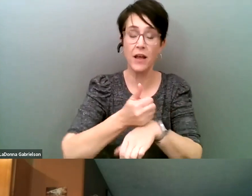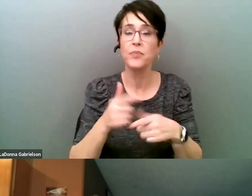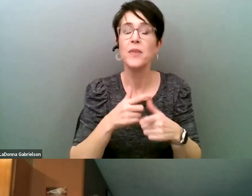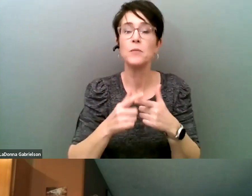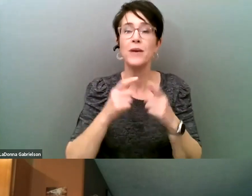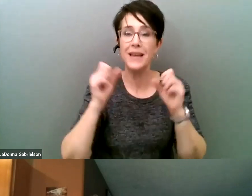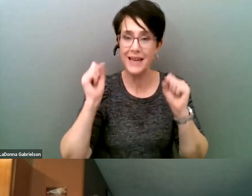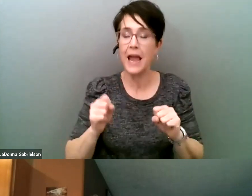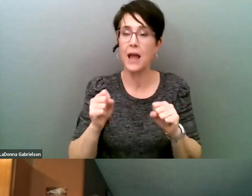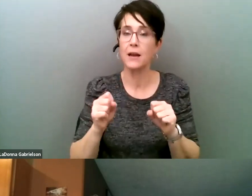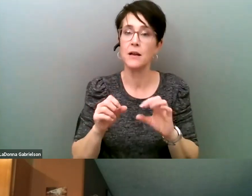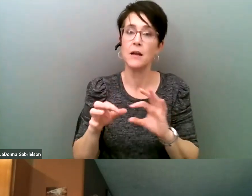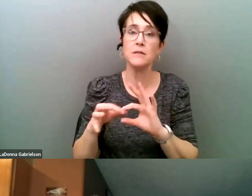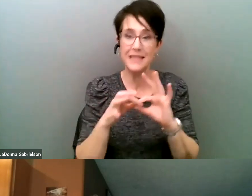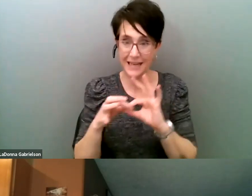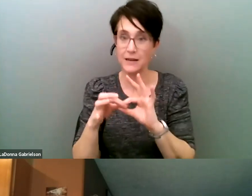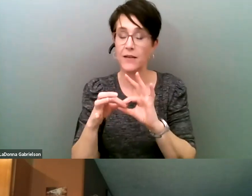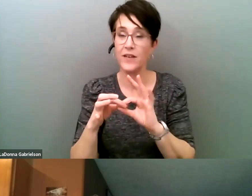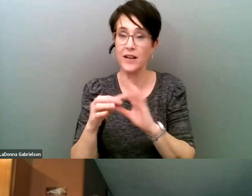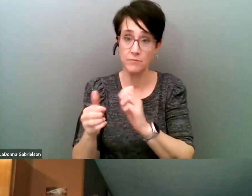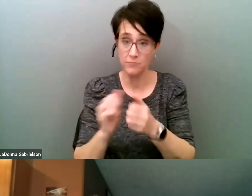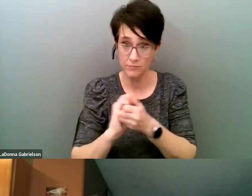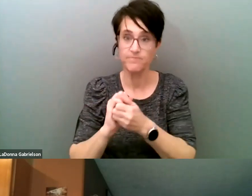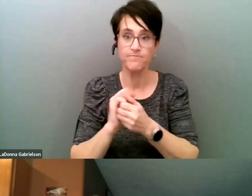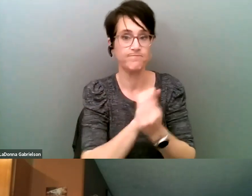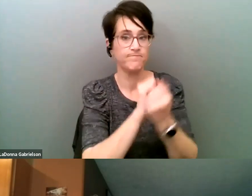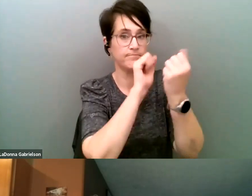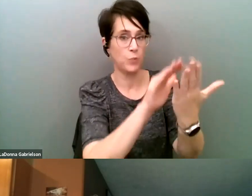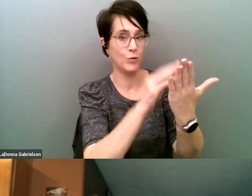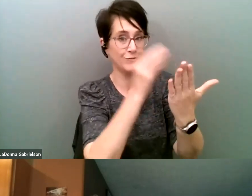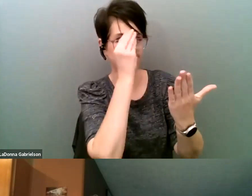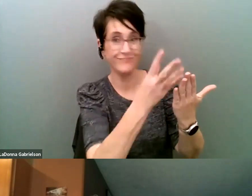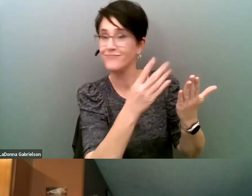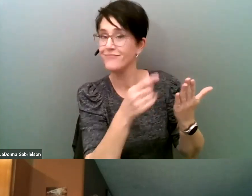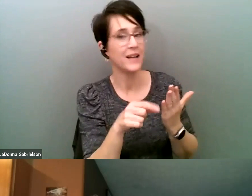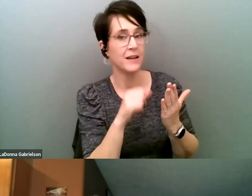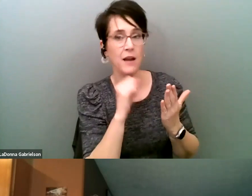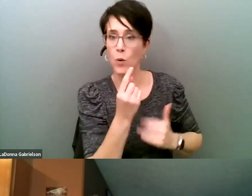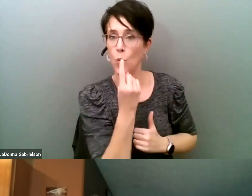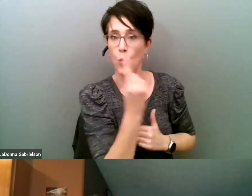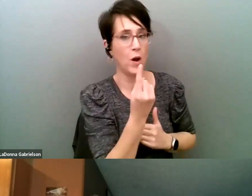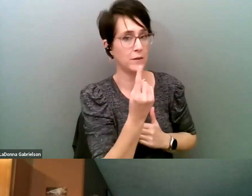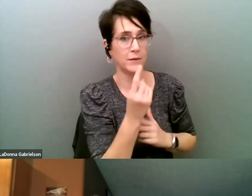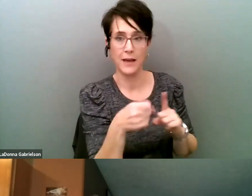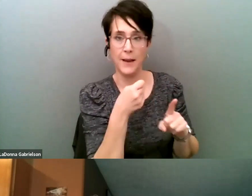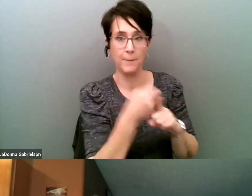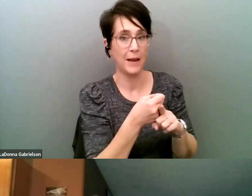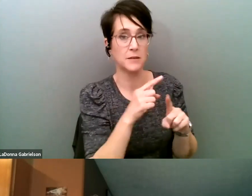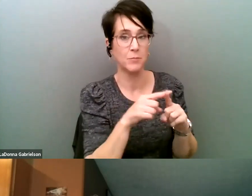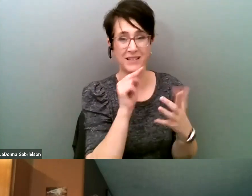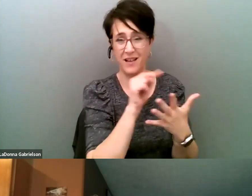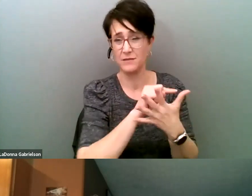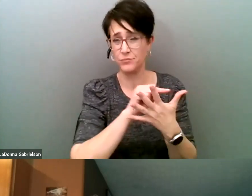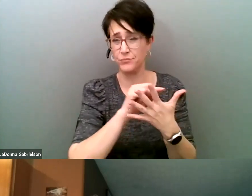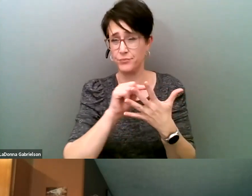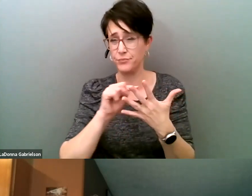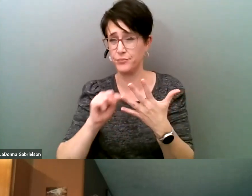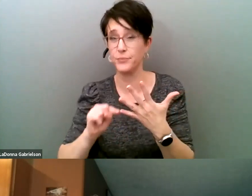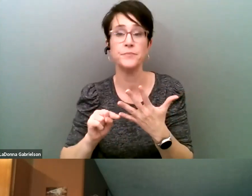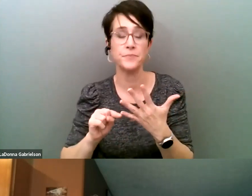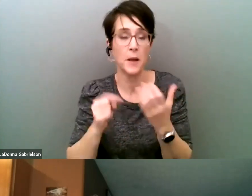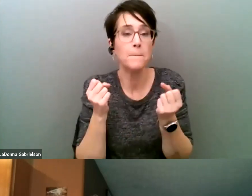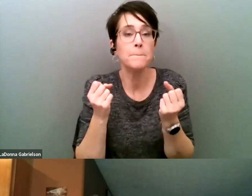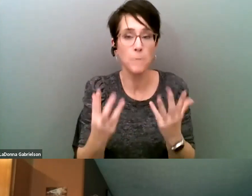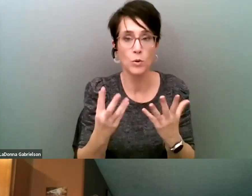can collaboratively go to the department and say, hey, this is not just an issue for one person, but it is an issue for